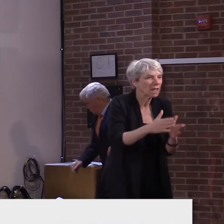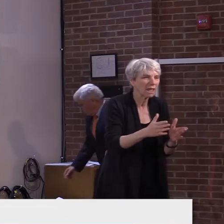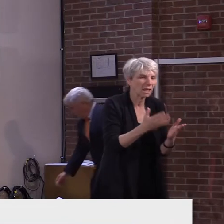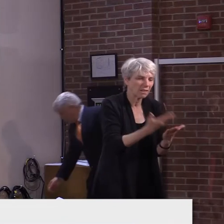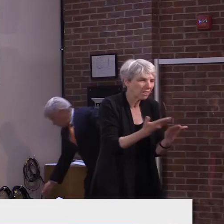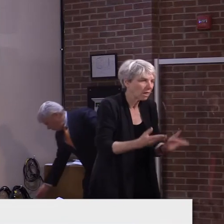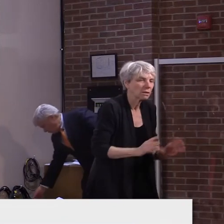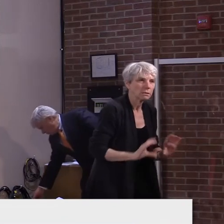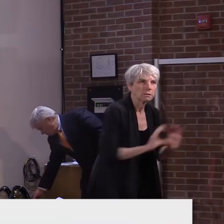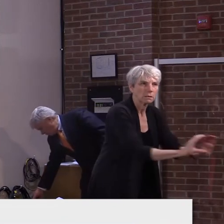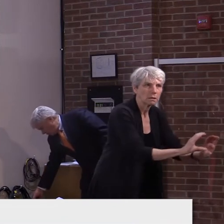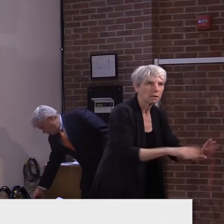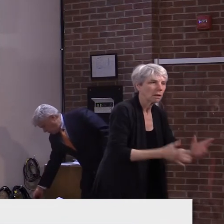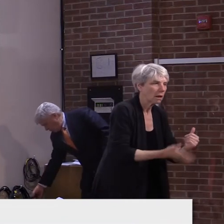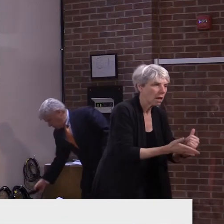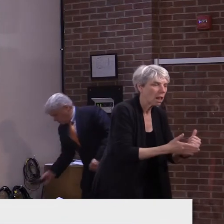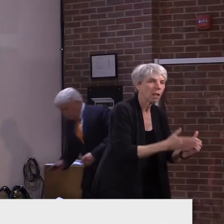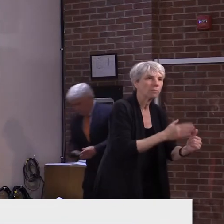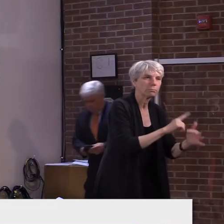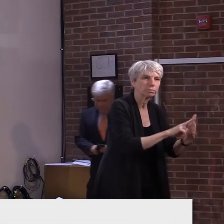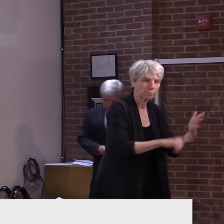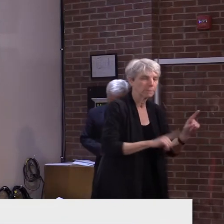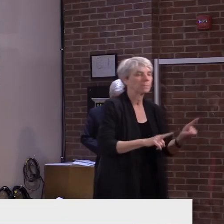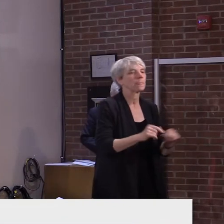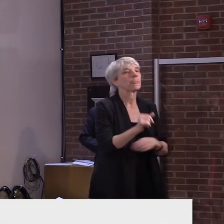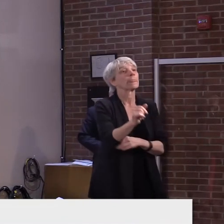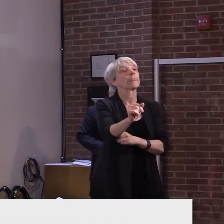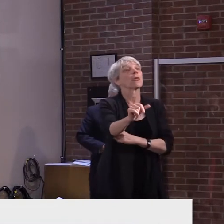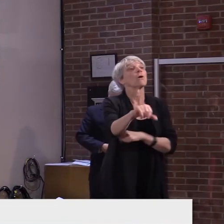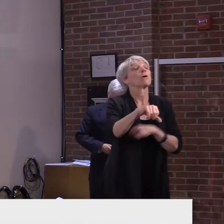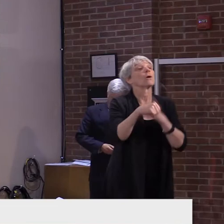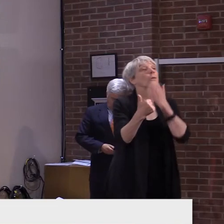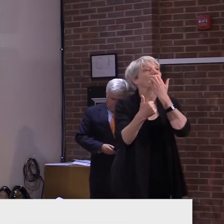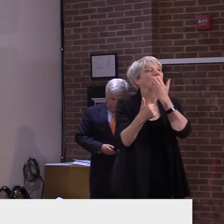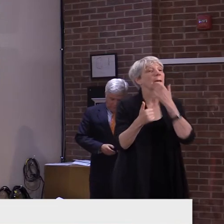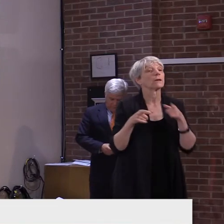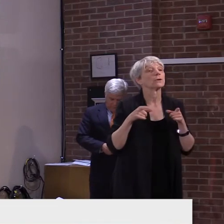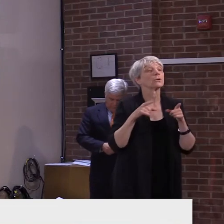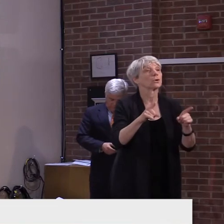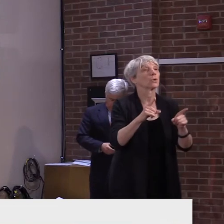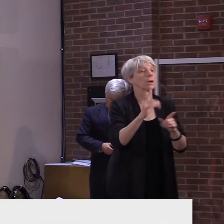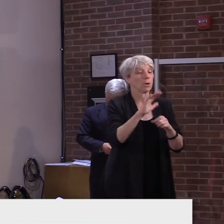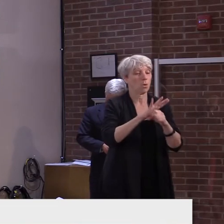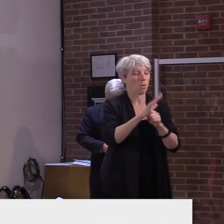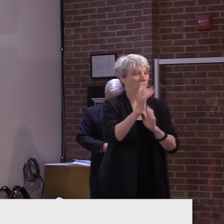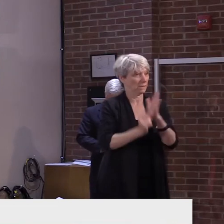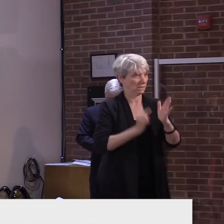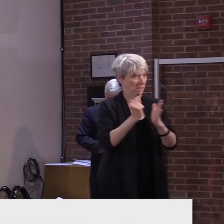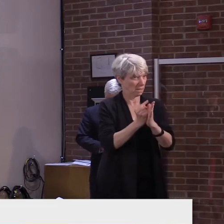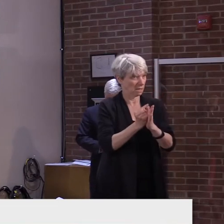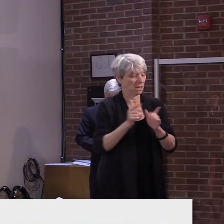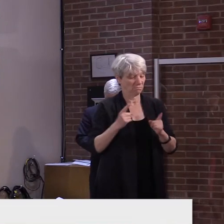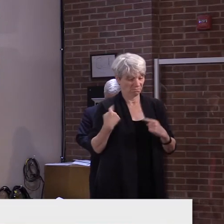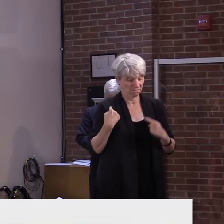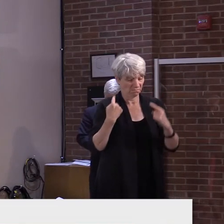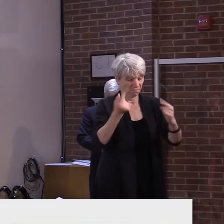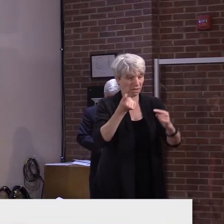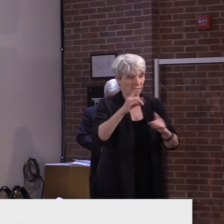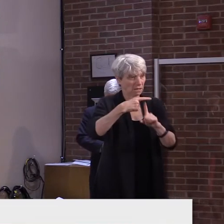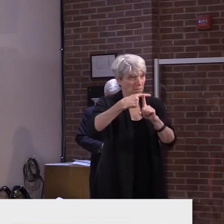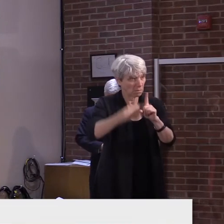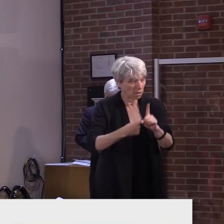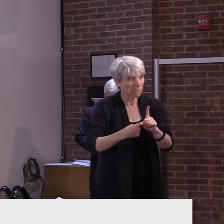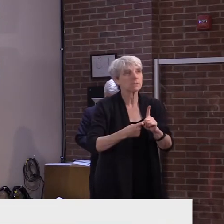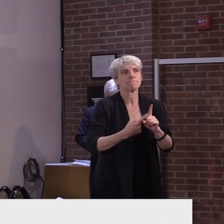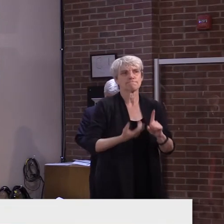materials. Some other efforts that have been expanded during the COVID pandemic or have recently been